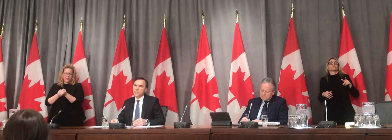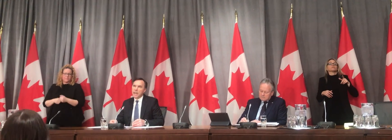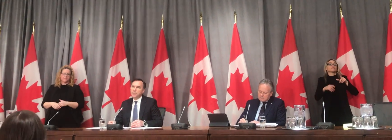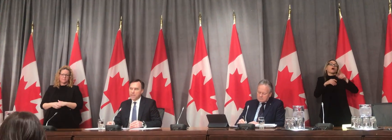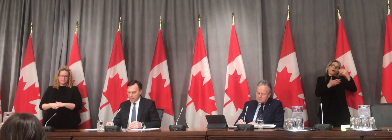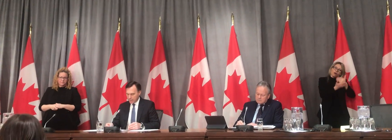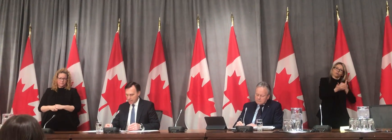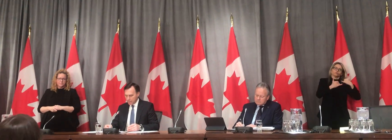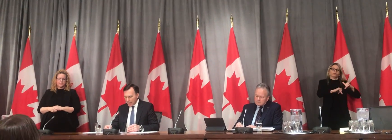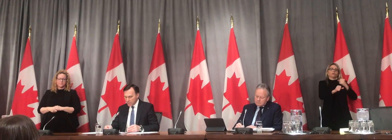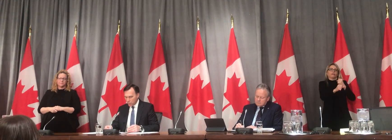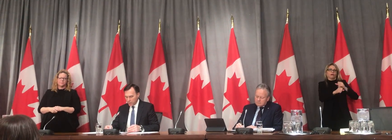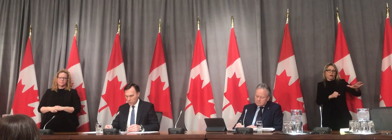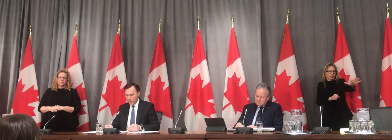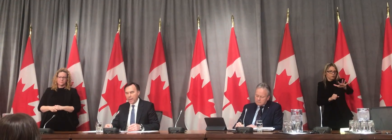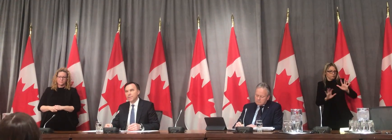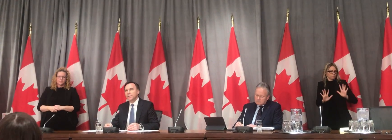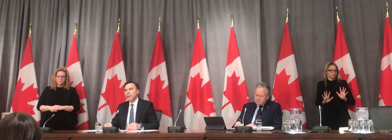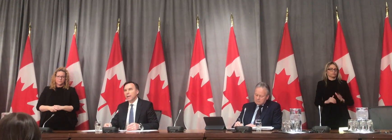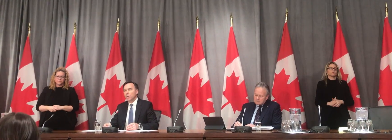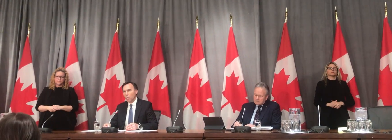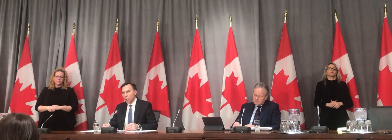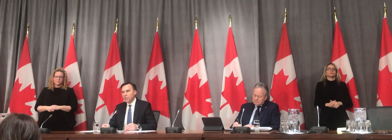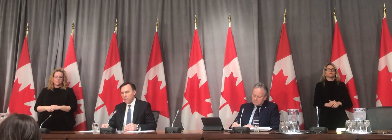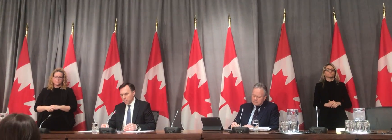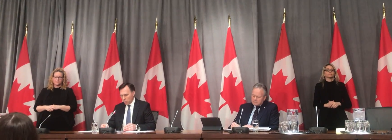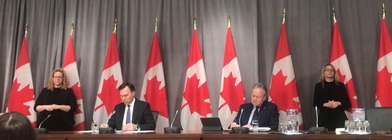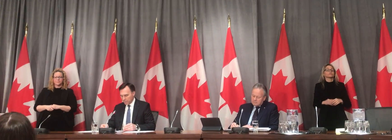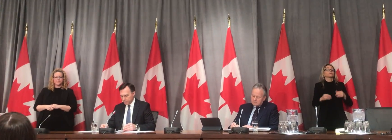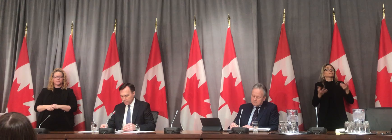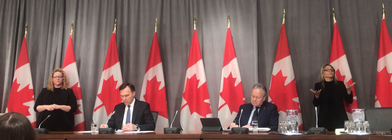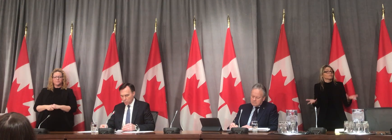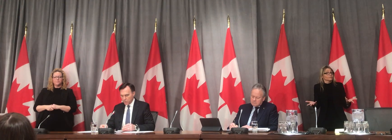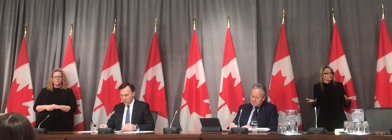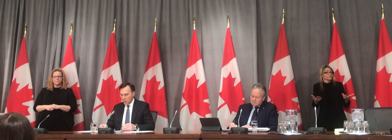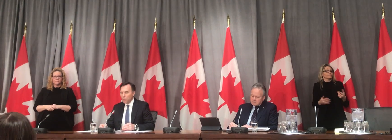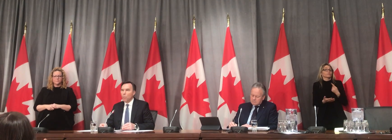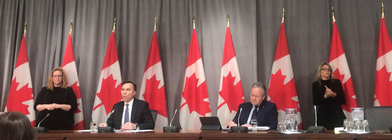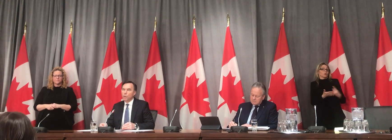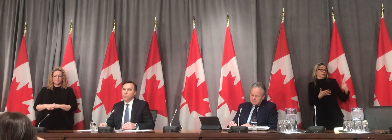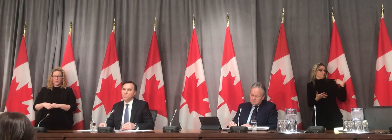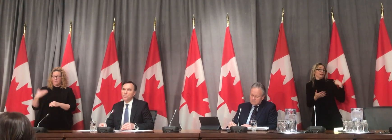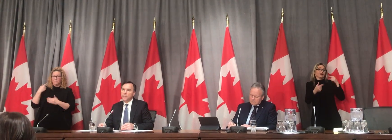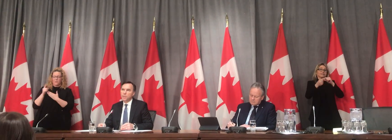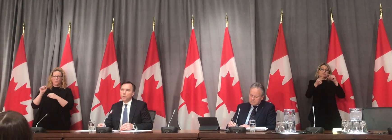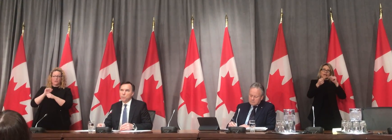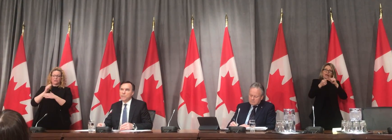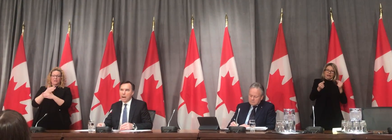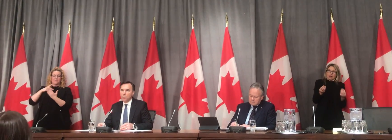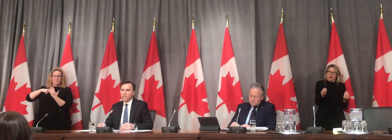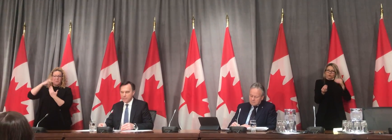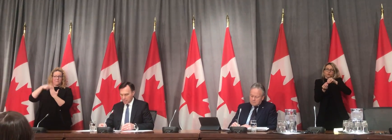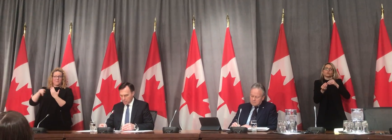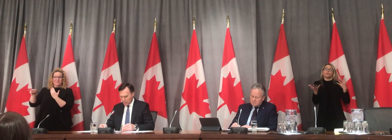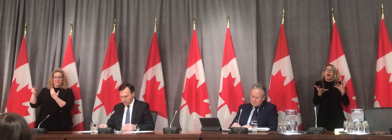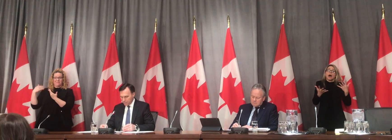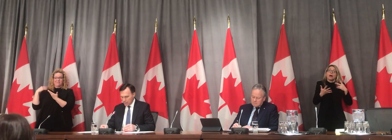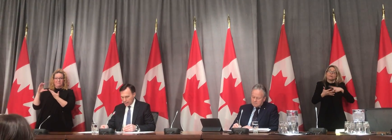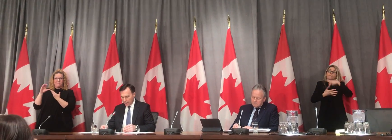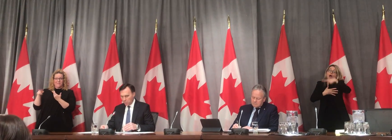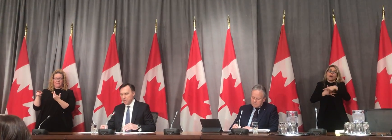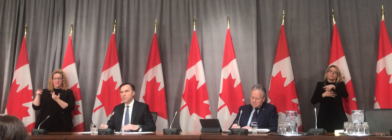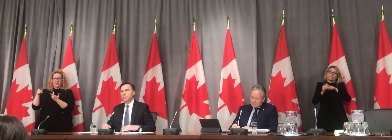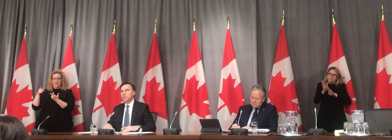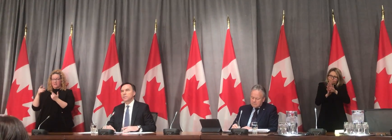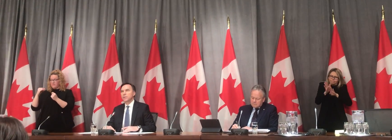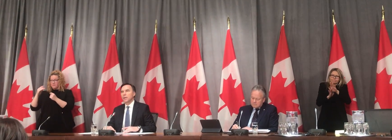builds on steps taken last week to enhance the work-sharing program, which will help workers facing reduced hours to get by